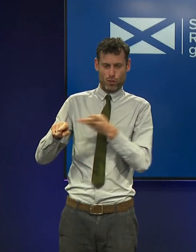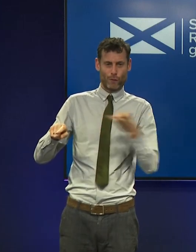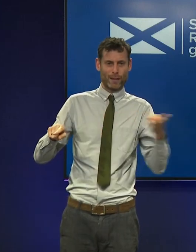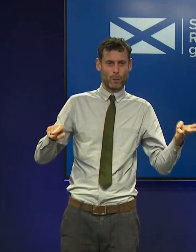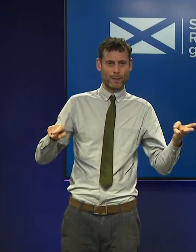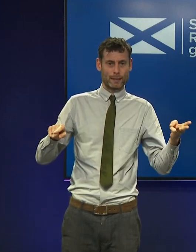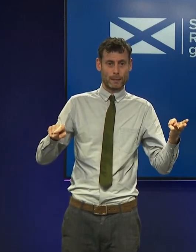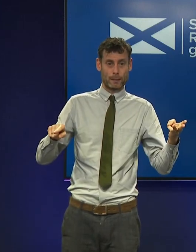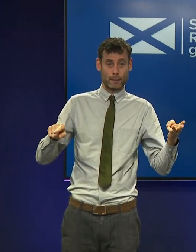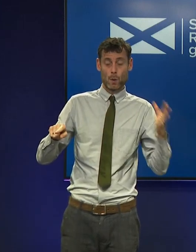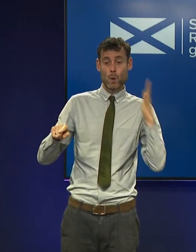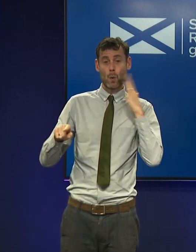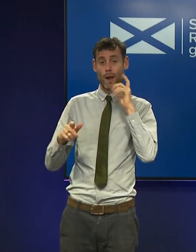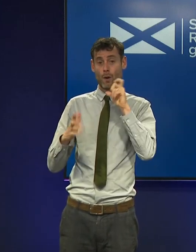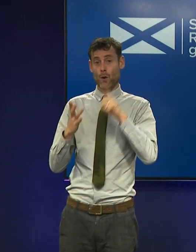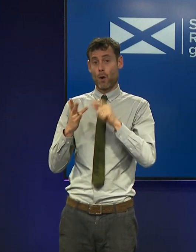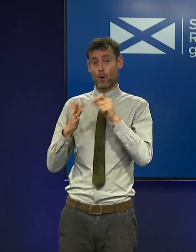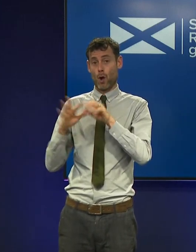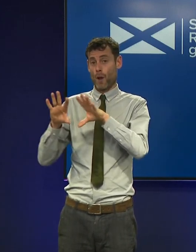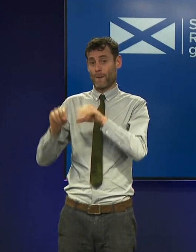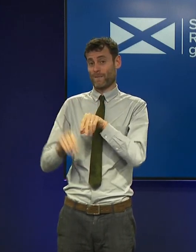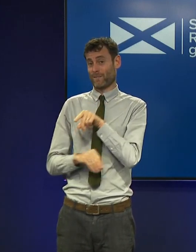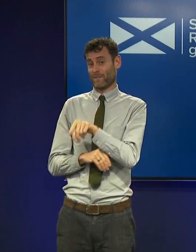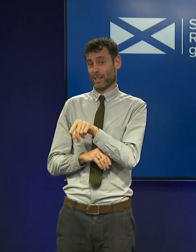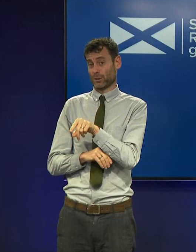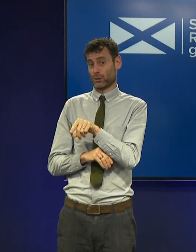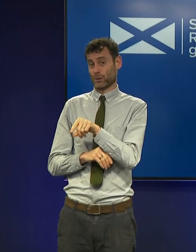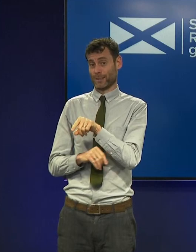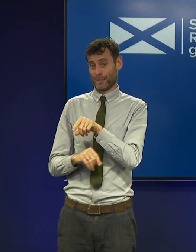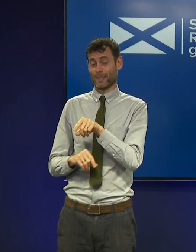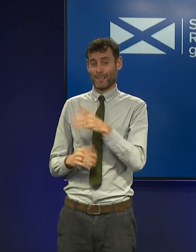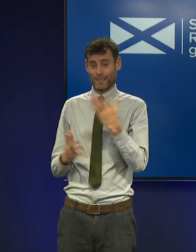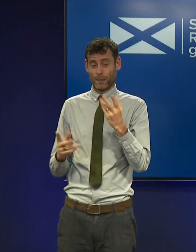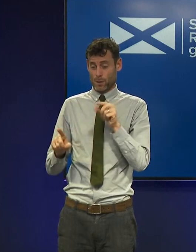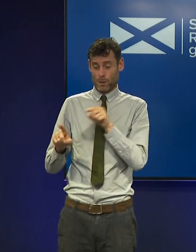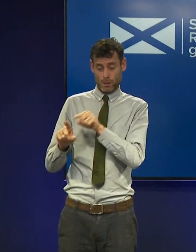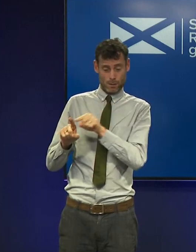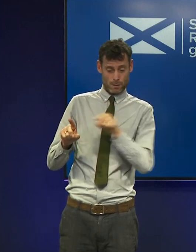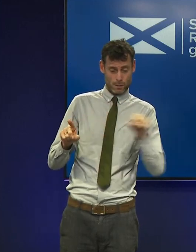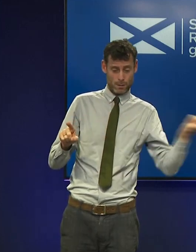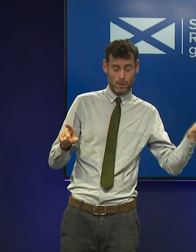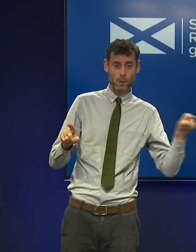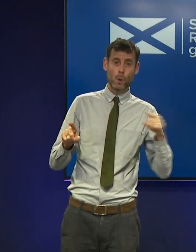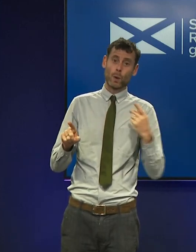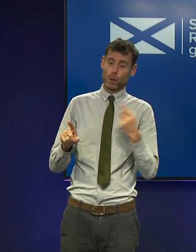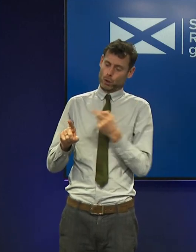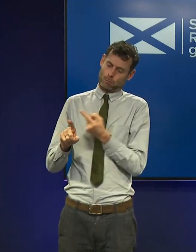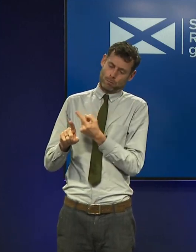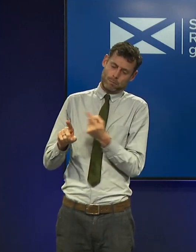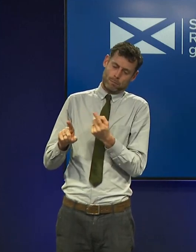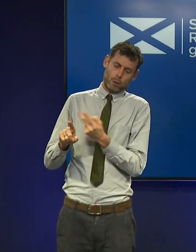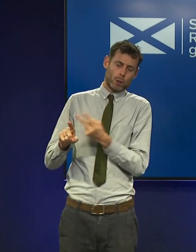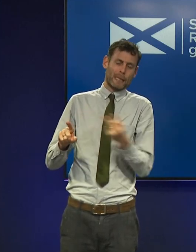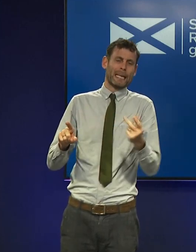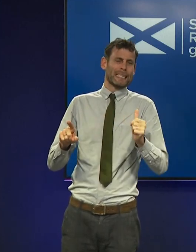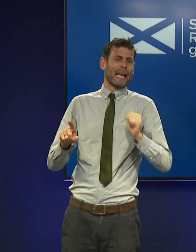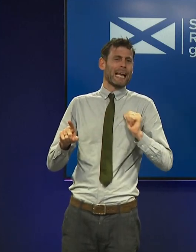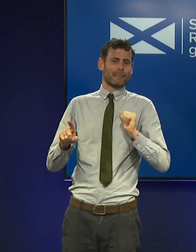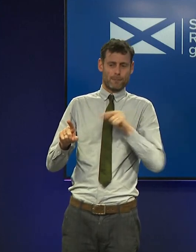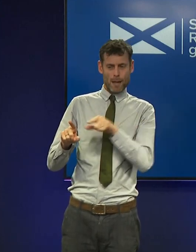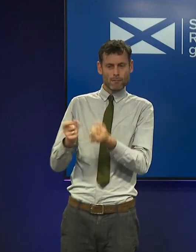the end of COP, and we all know the sort of broad timelines in which this virus incubates and then